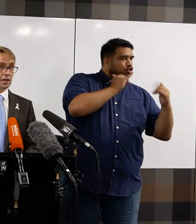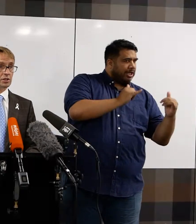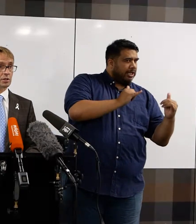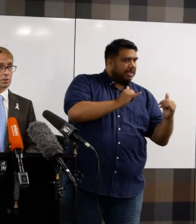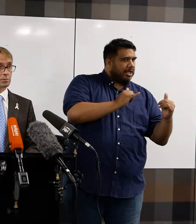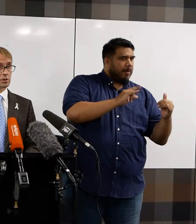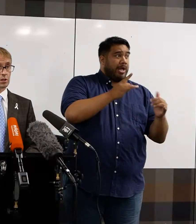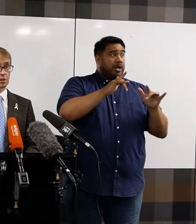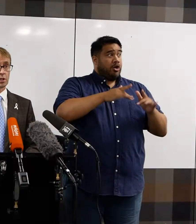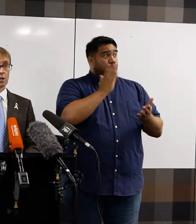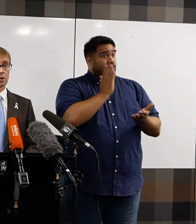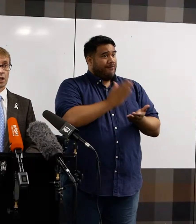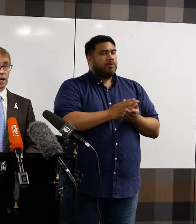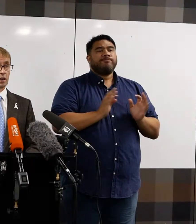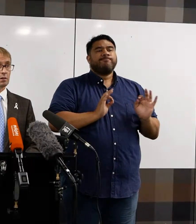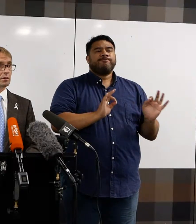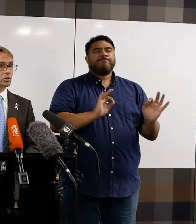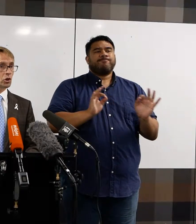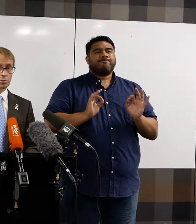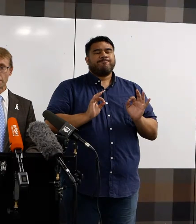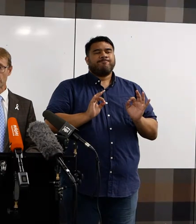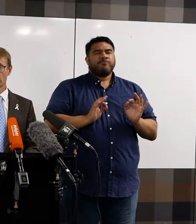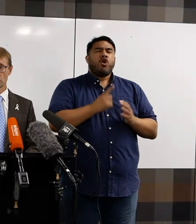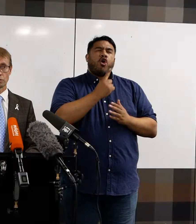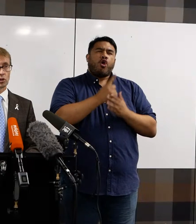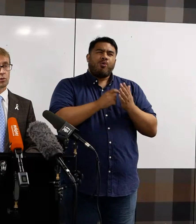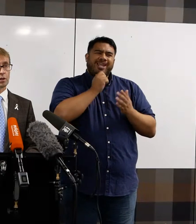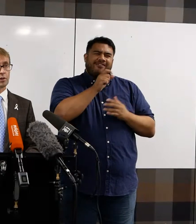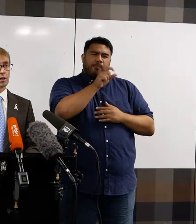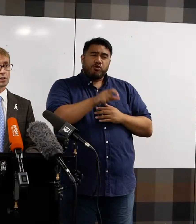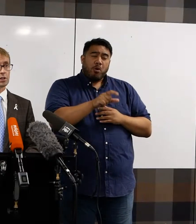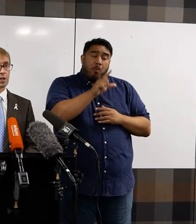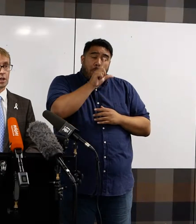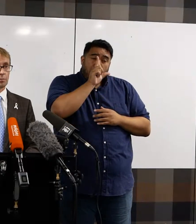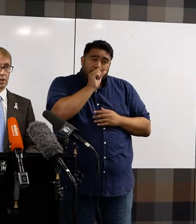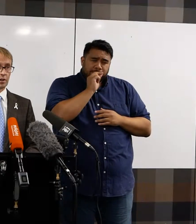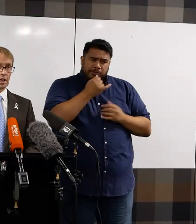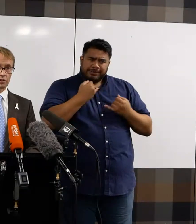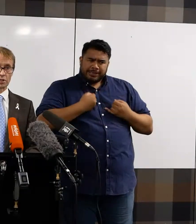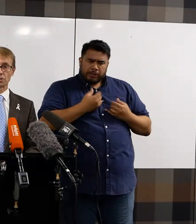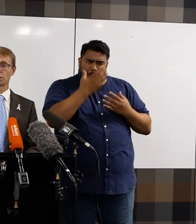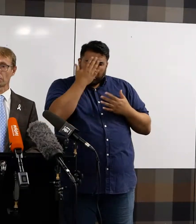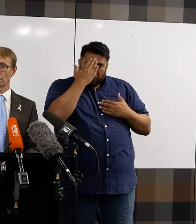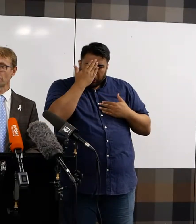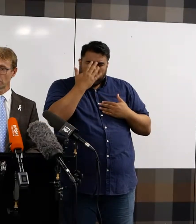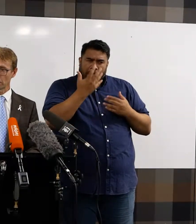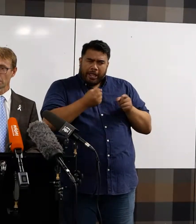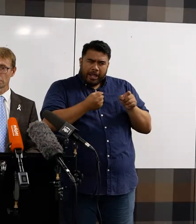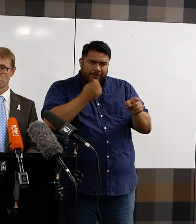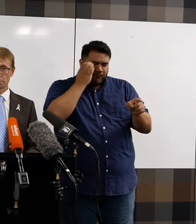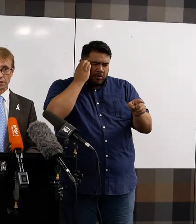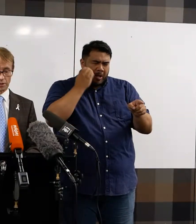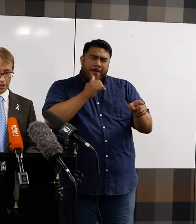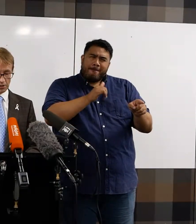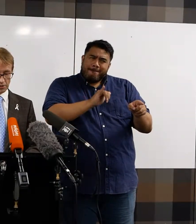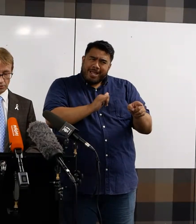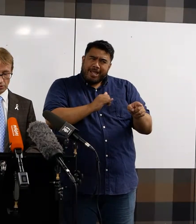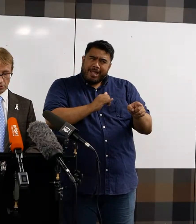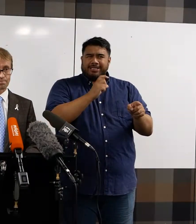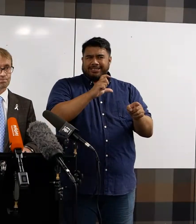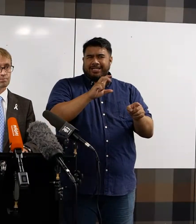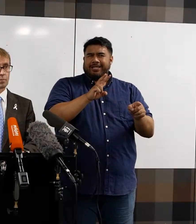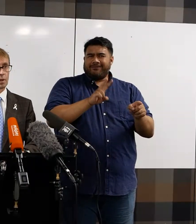where people have had symptoms that could be novel coronavirus, but they haven't necessarily fitted the suspected